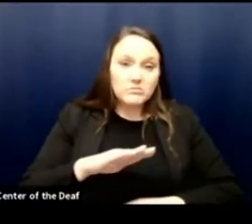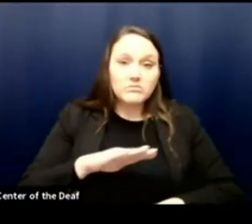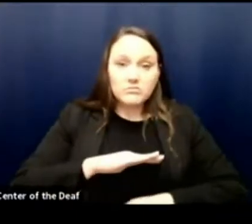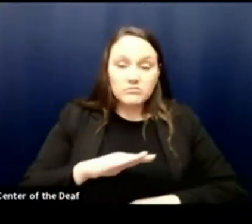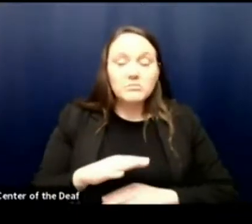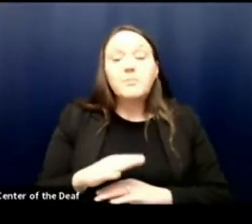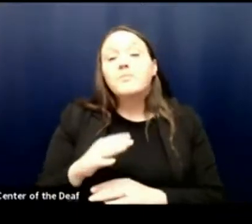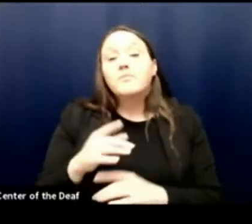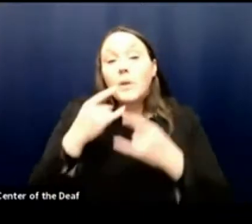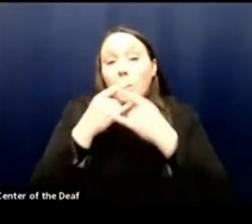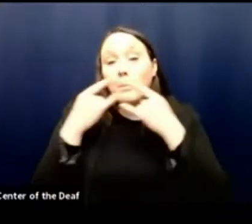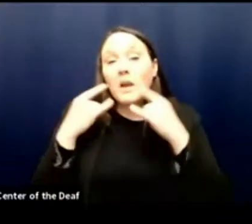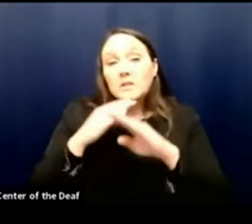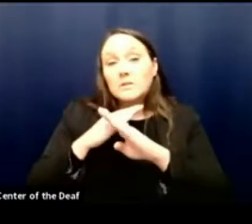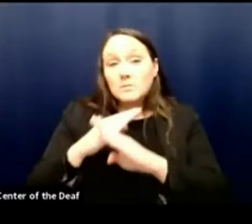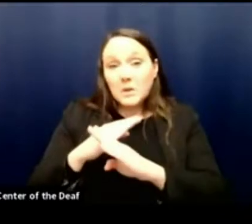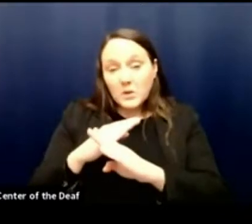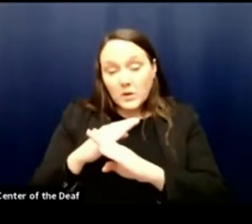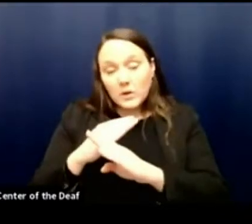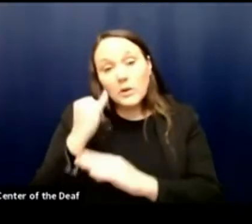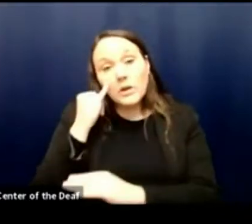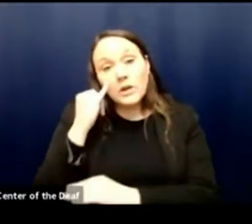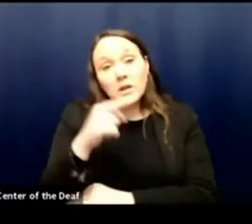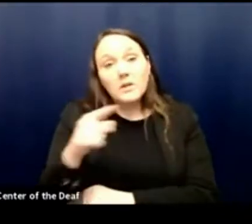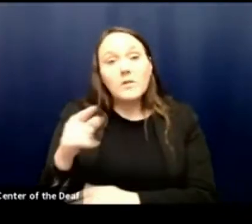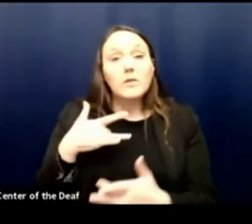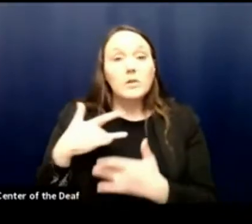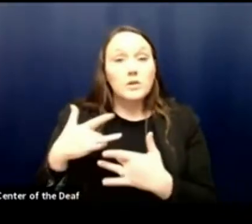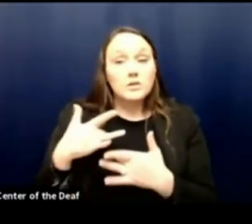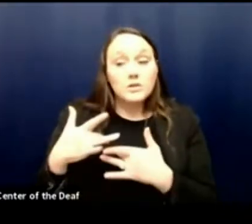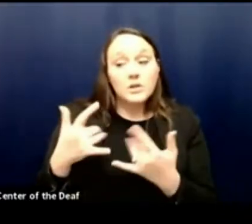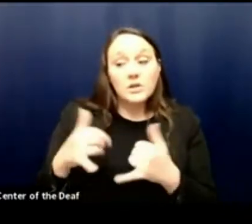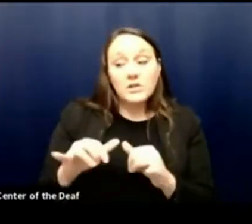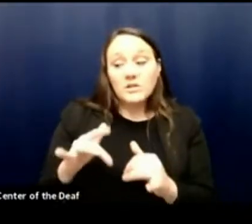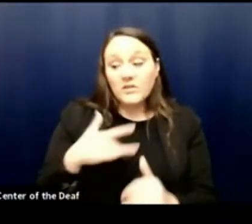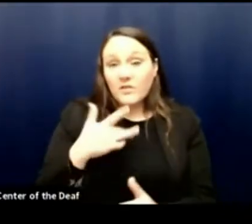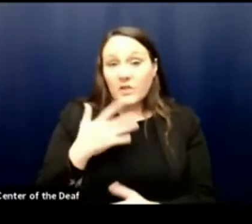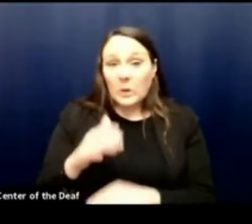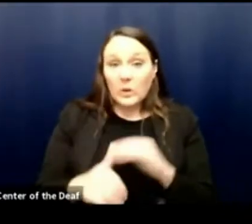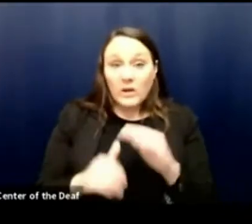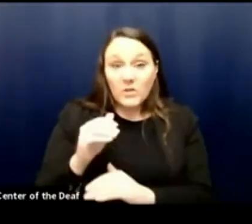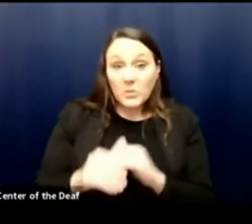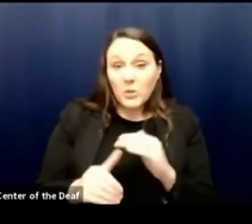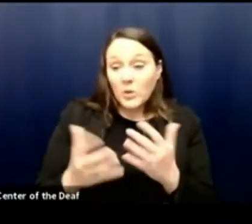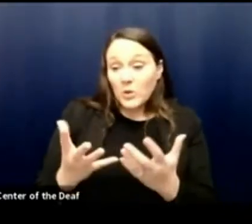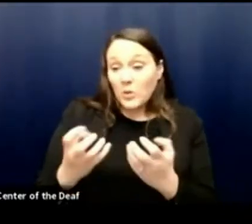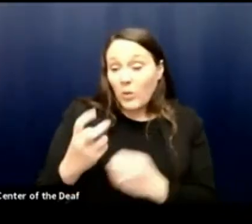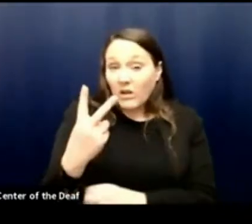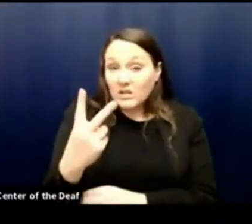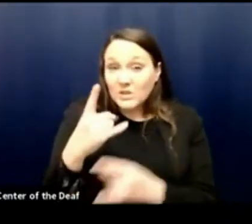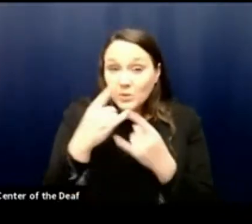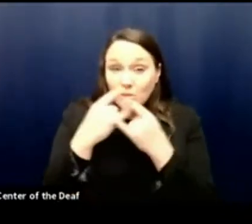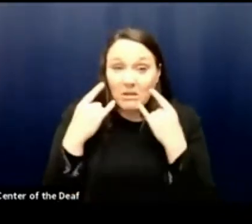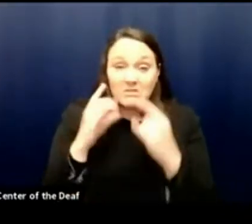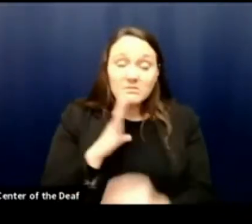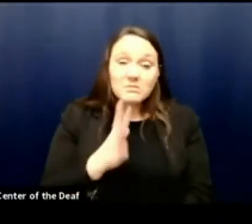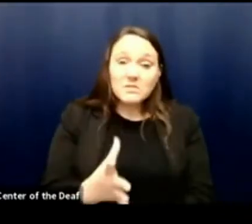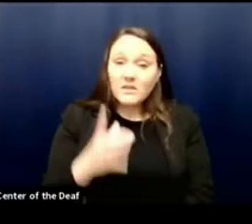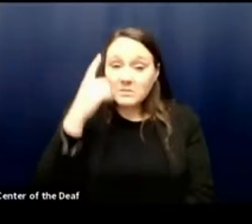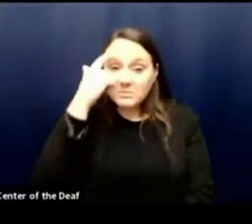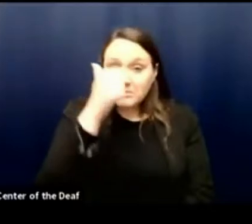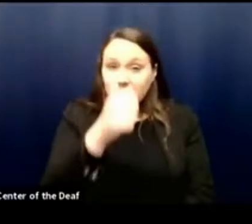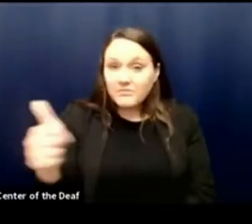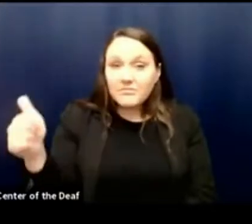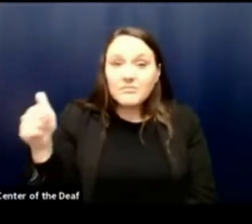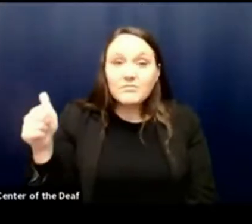a barrier. And if you're concerned and you feel comfortable and you want to wear more than 1 mask, that's certainly a personal